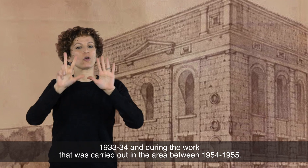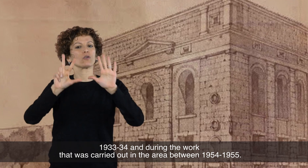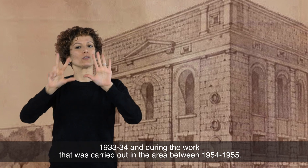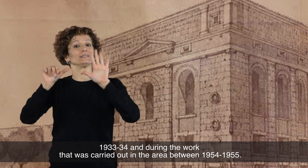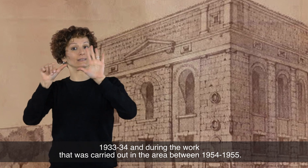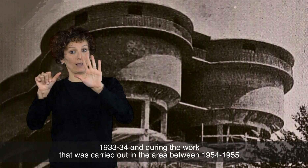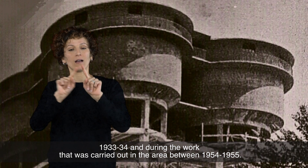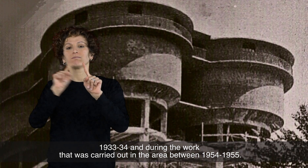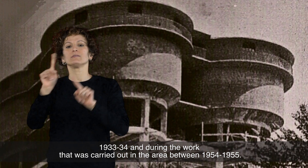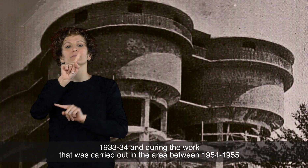1954-1955.